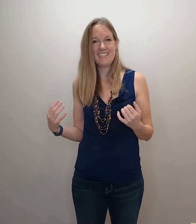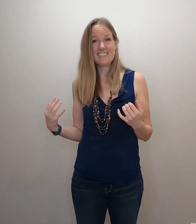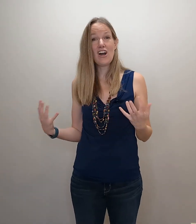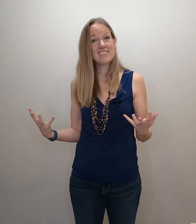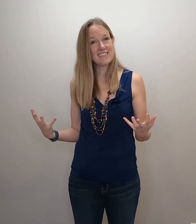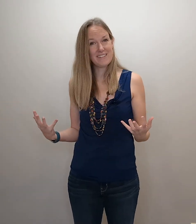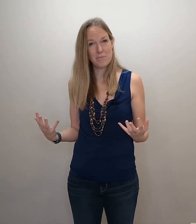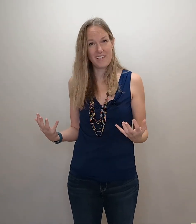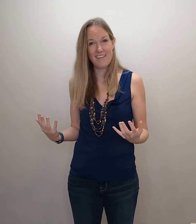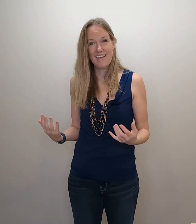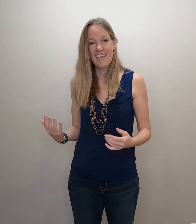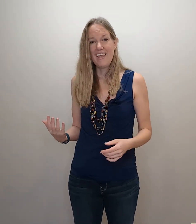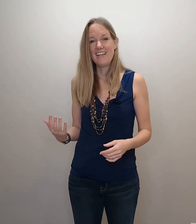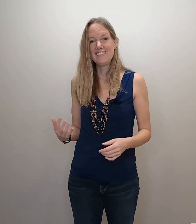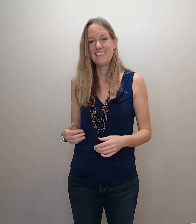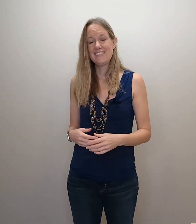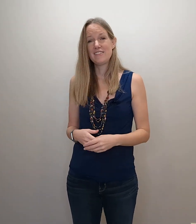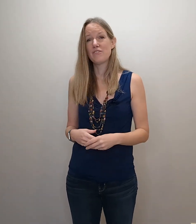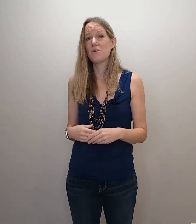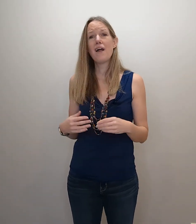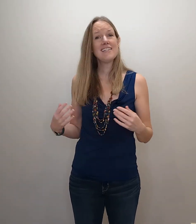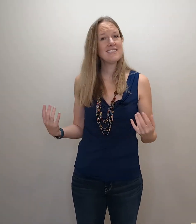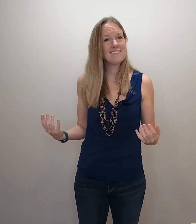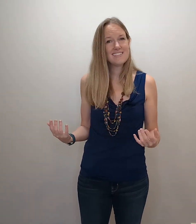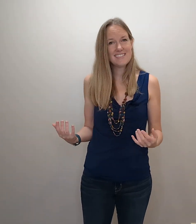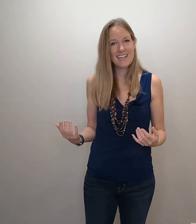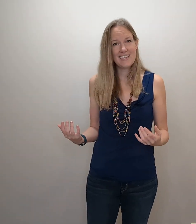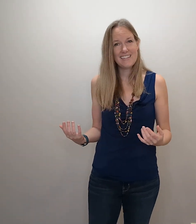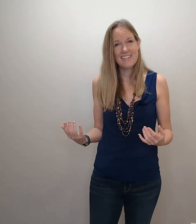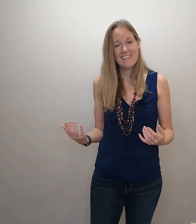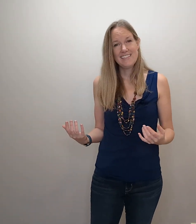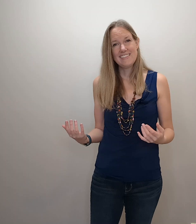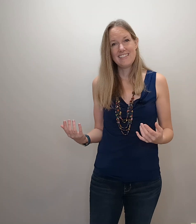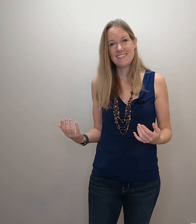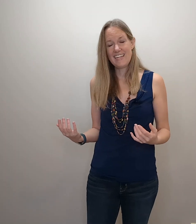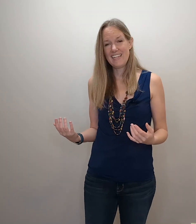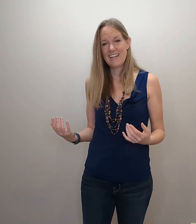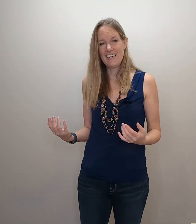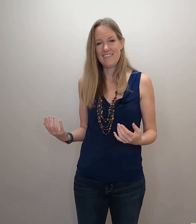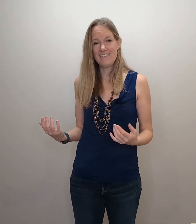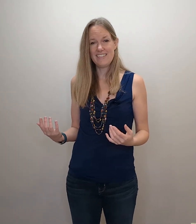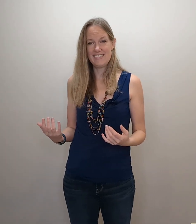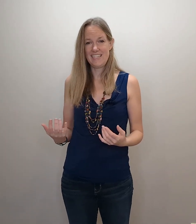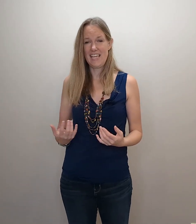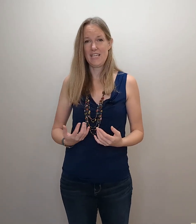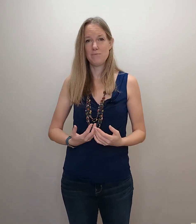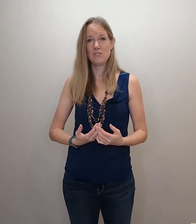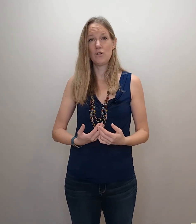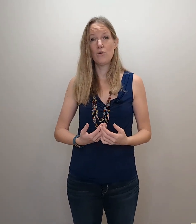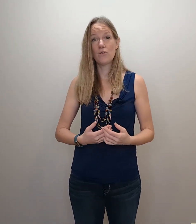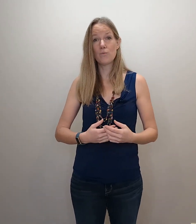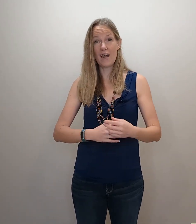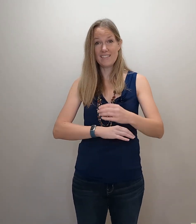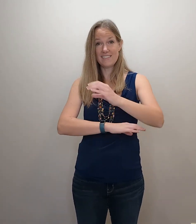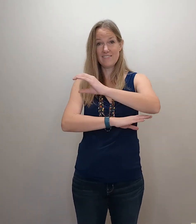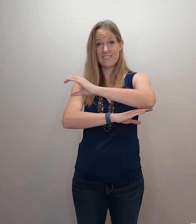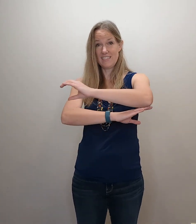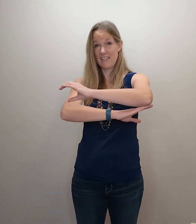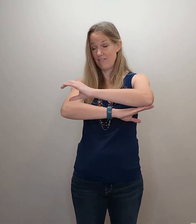actually talks a little bit. And she says, from the rising of the sun to the setting of the same. So the rising of the sun, if